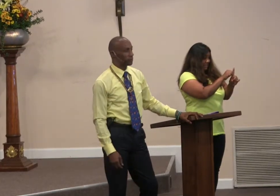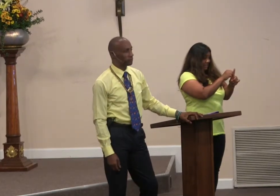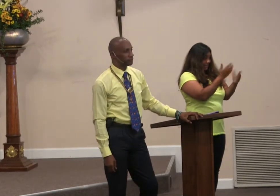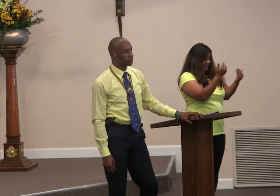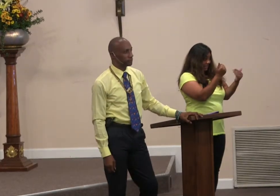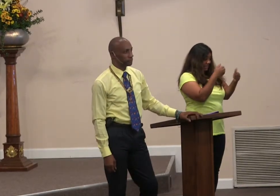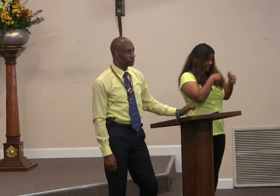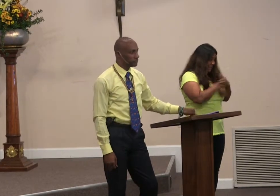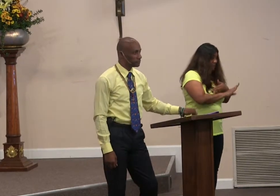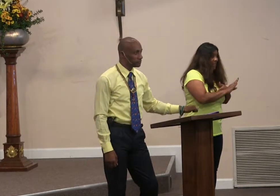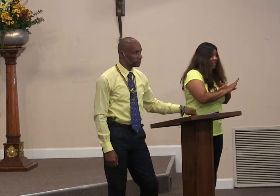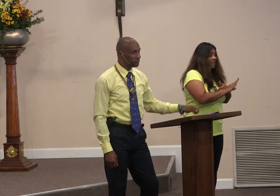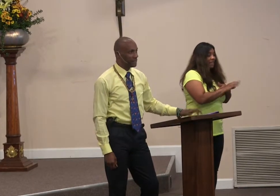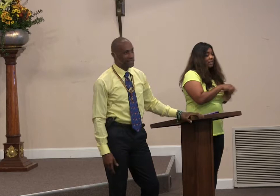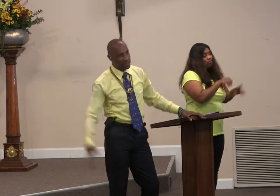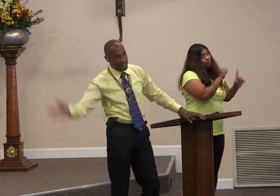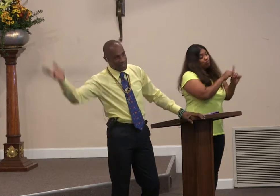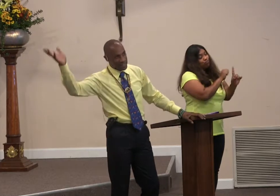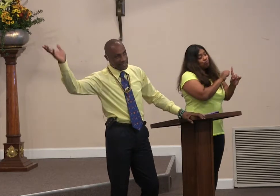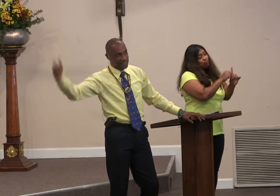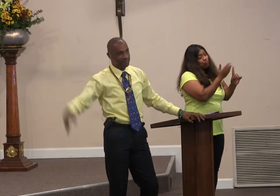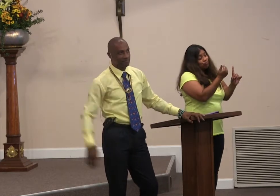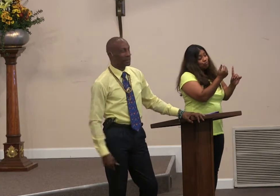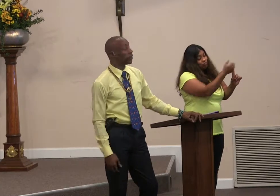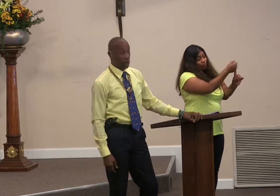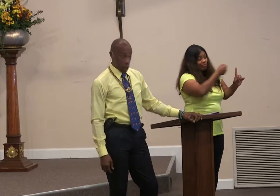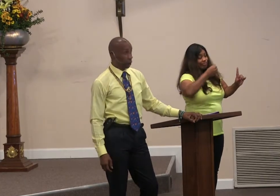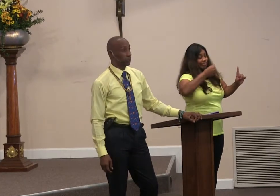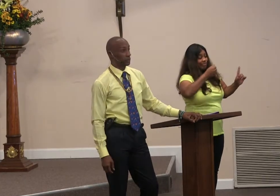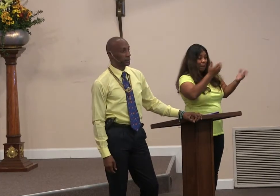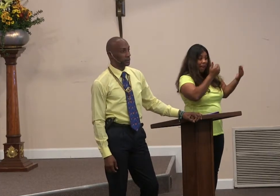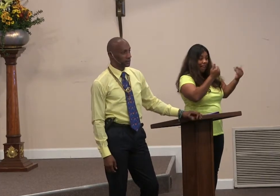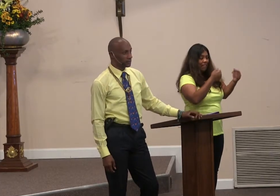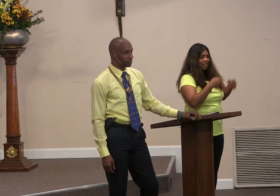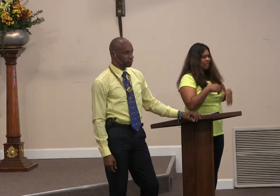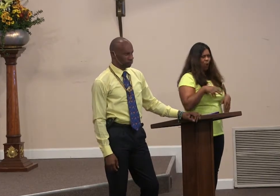no, let me in, no,